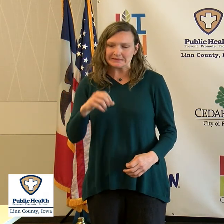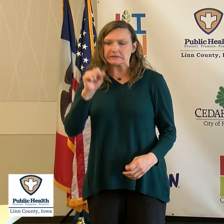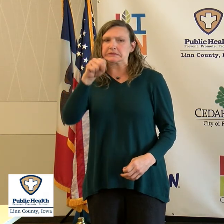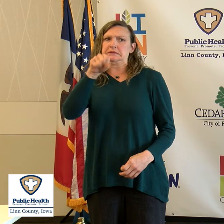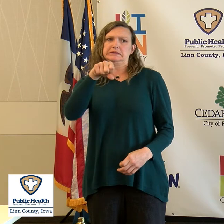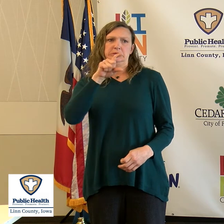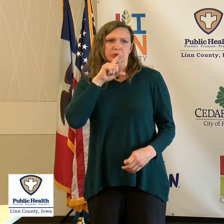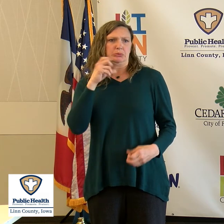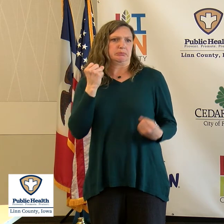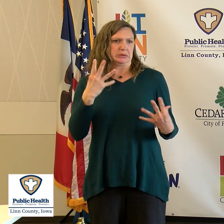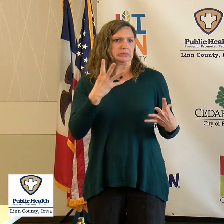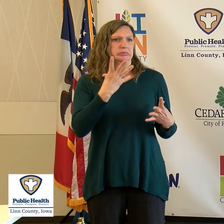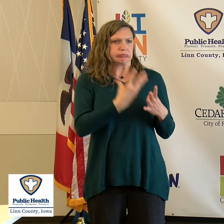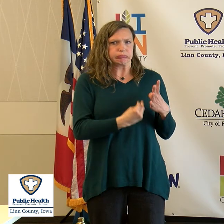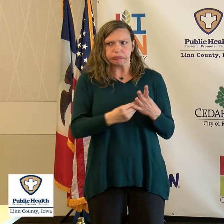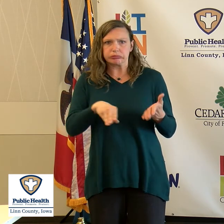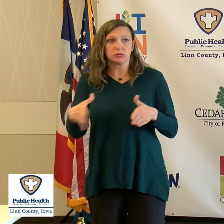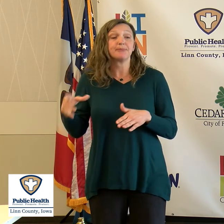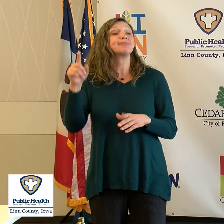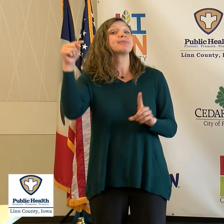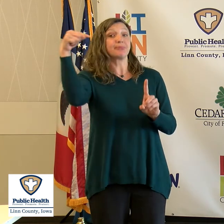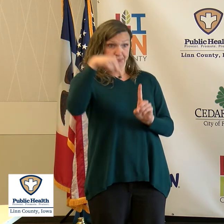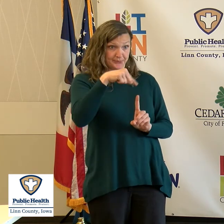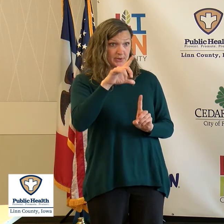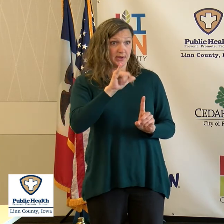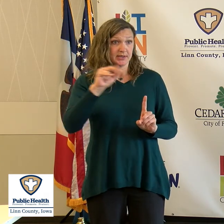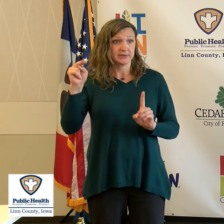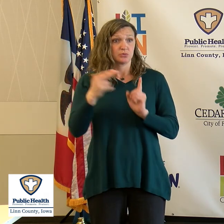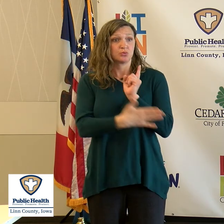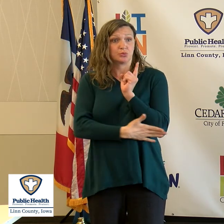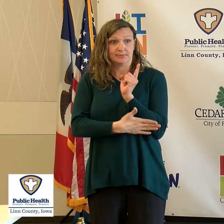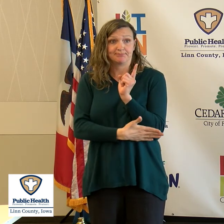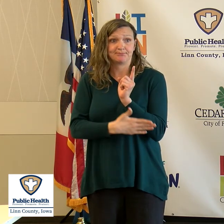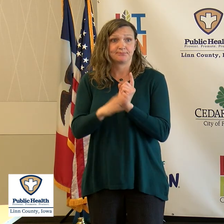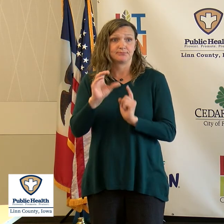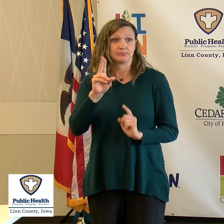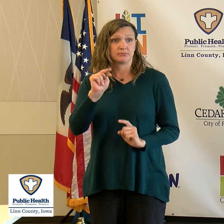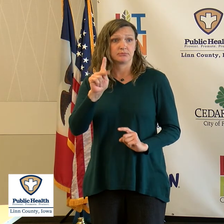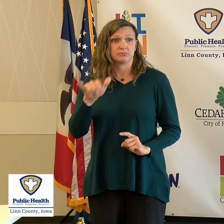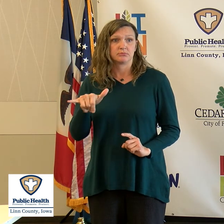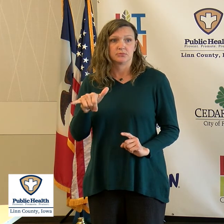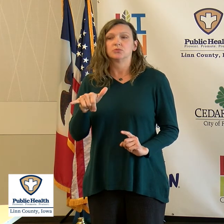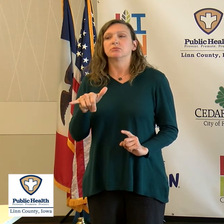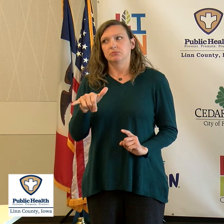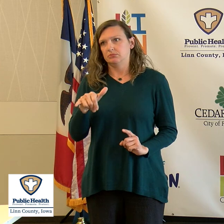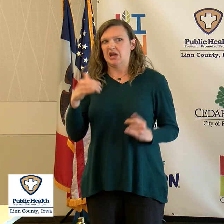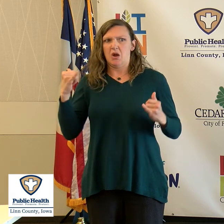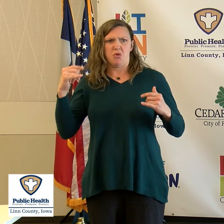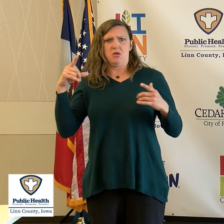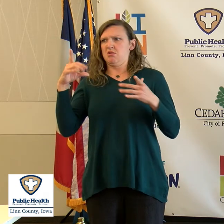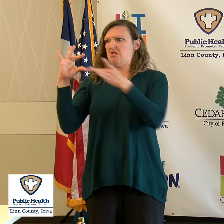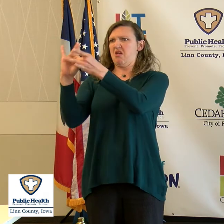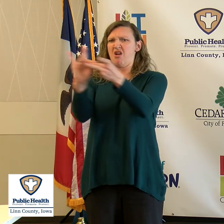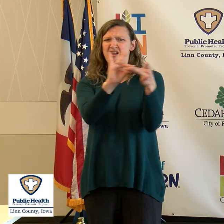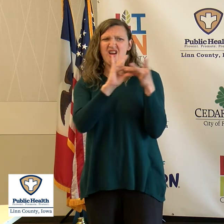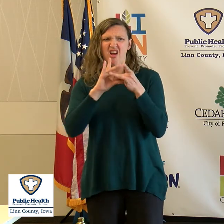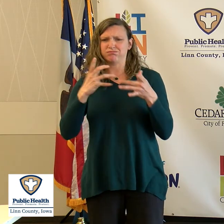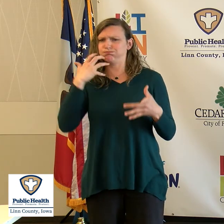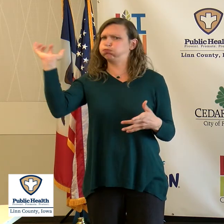has been considered a hotspot for the virus, and recently Governor Reynolds has deemed our region a level